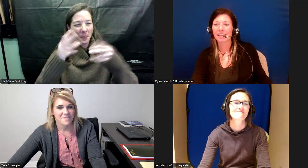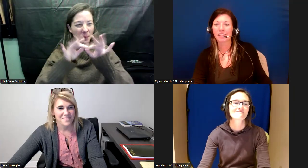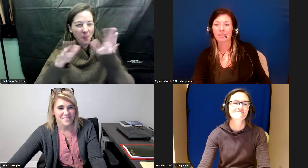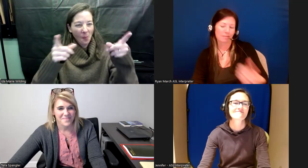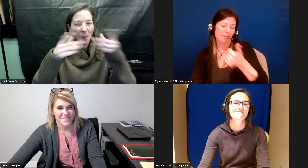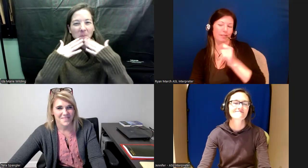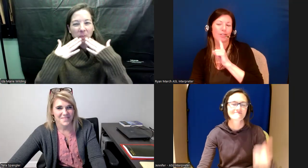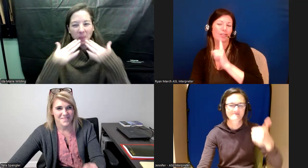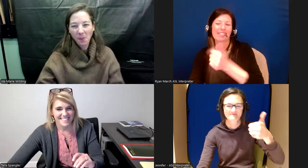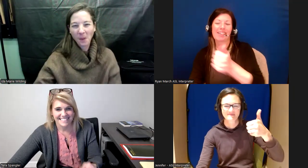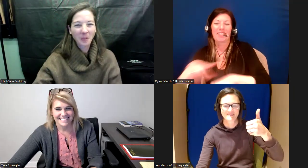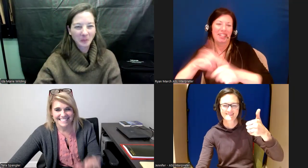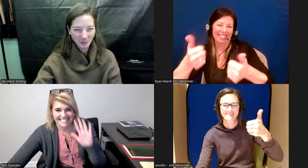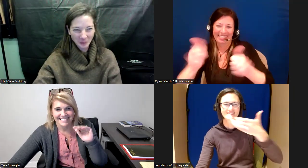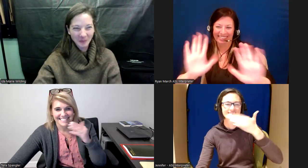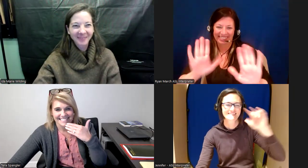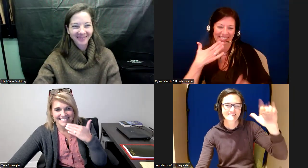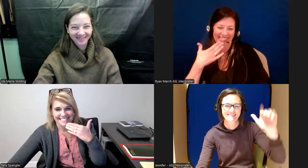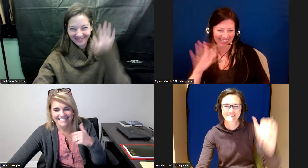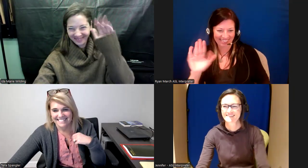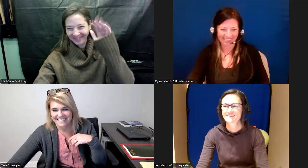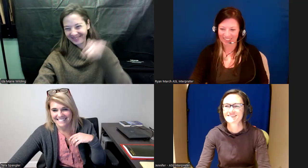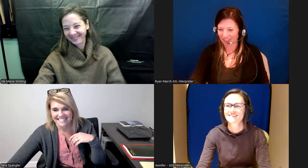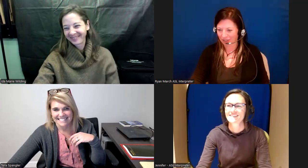And thank you to both of you, sure, of course.